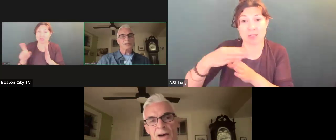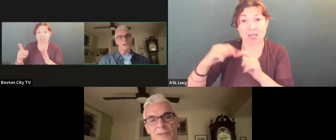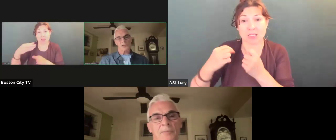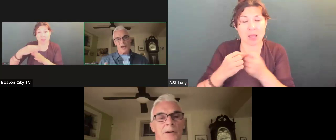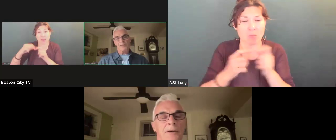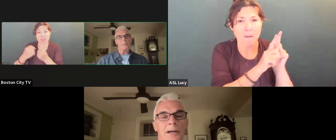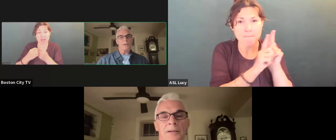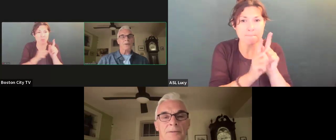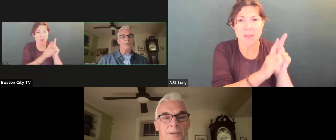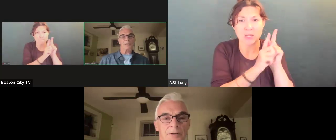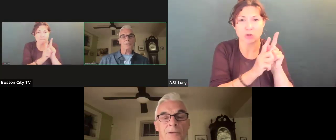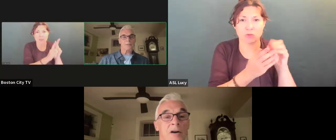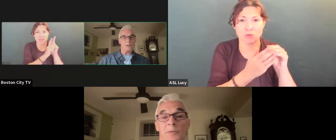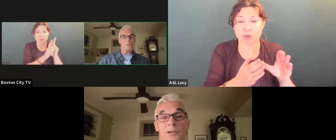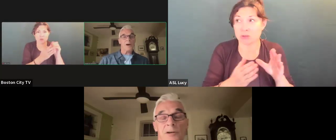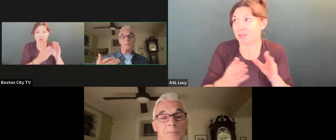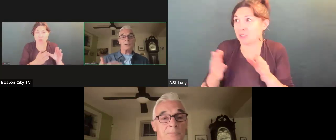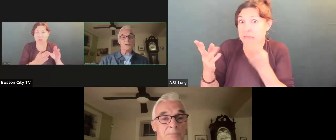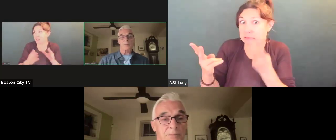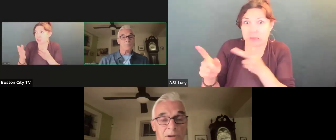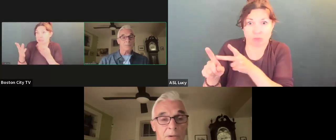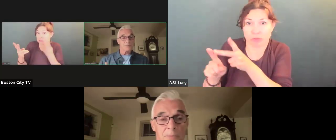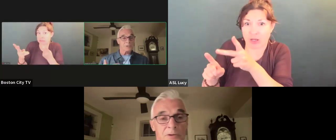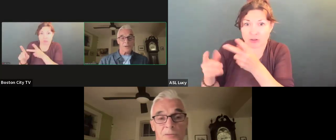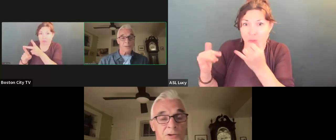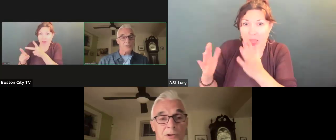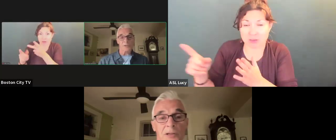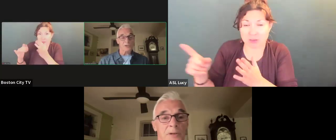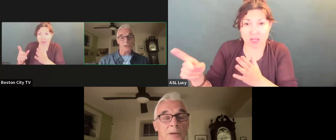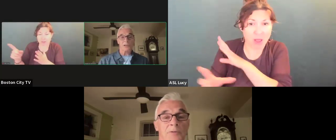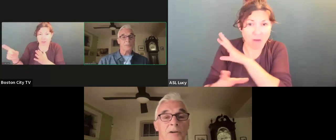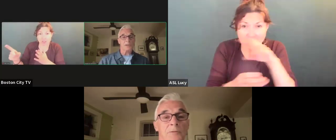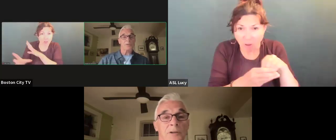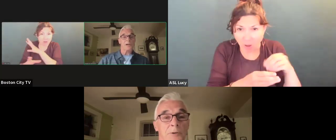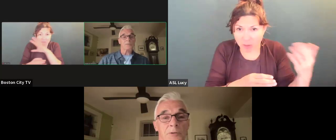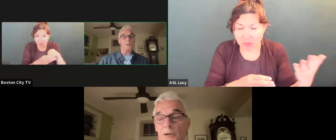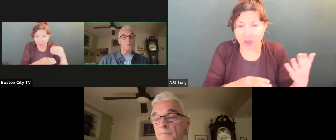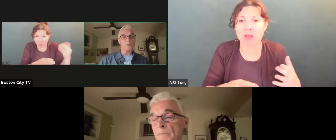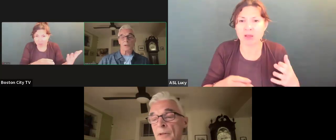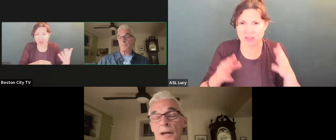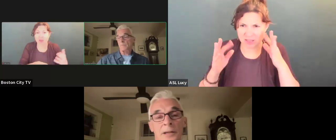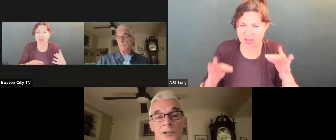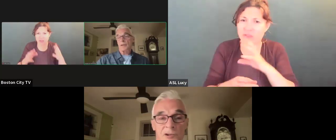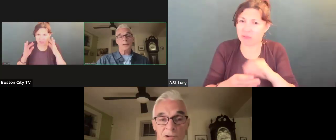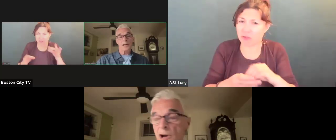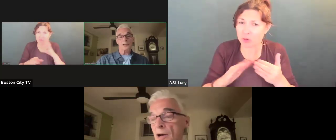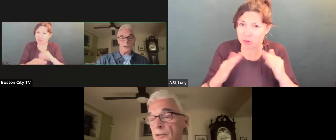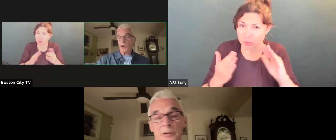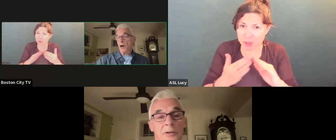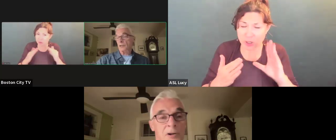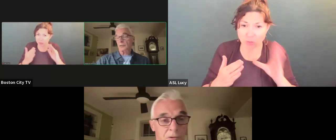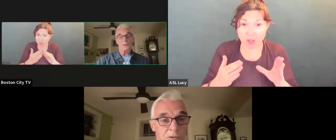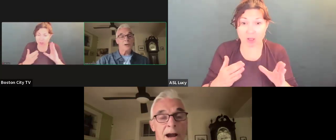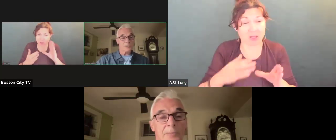just having them there and their involvement, some members will certainly become involved with the community. And not just in